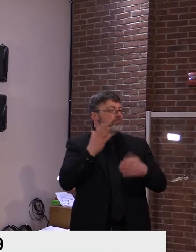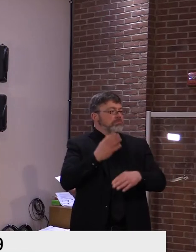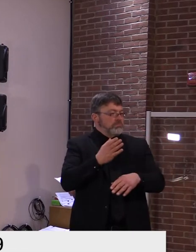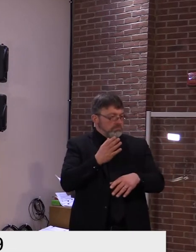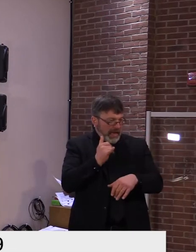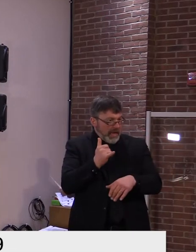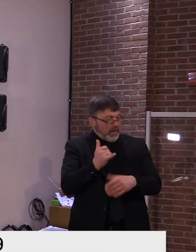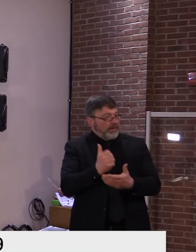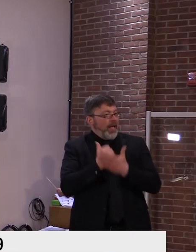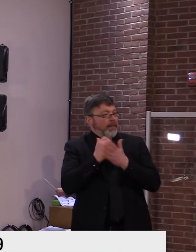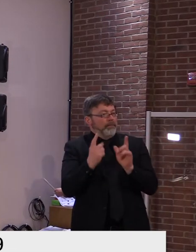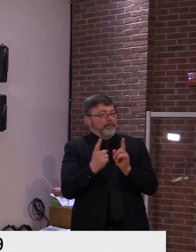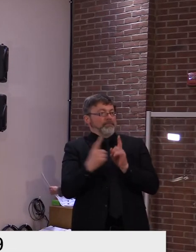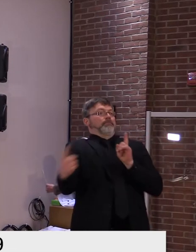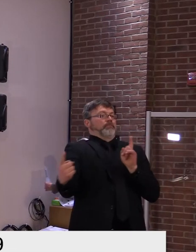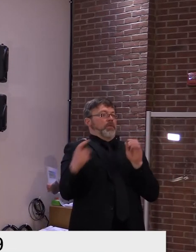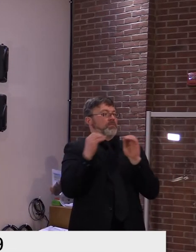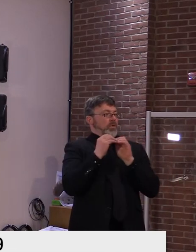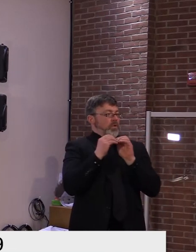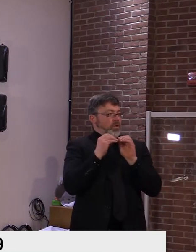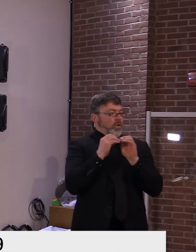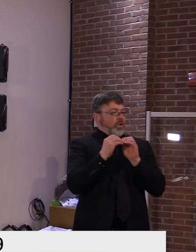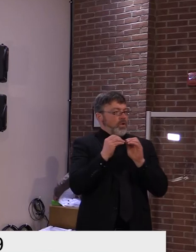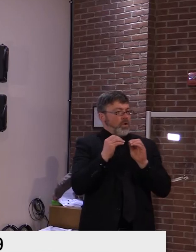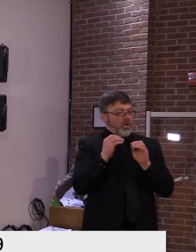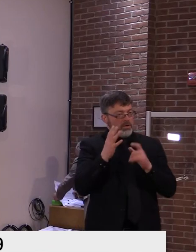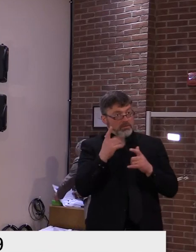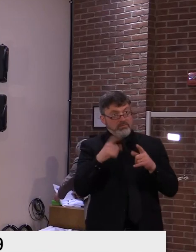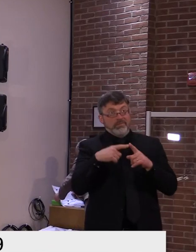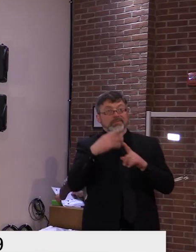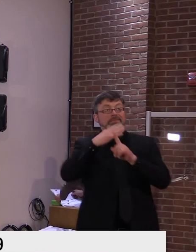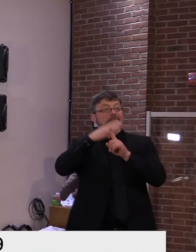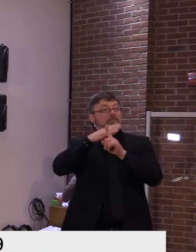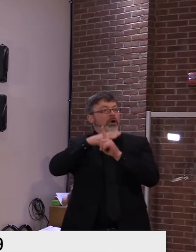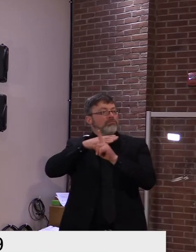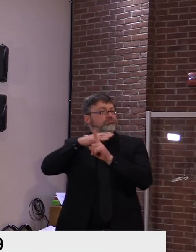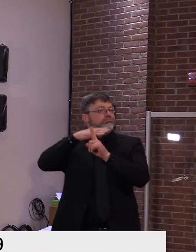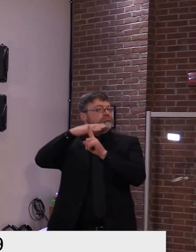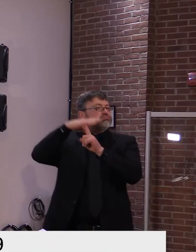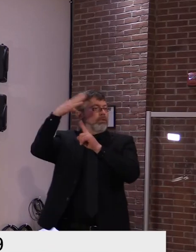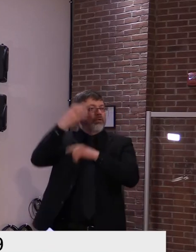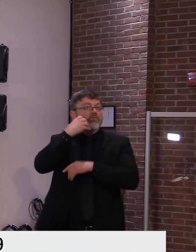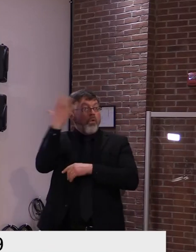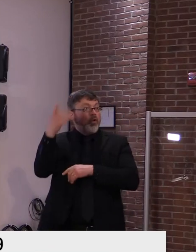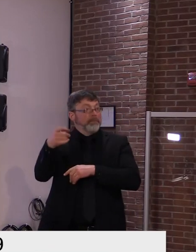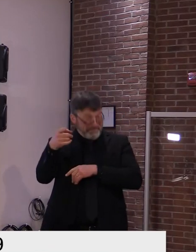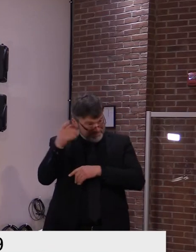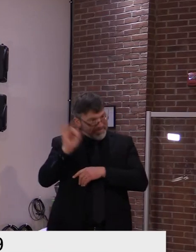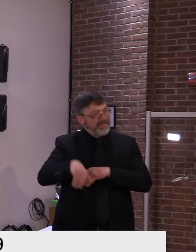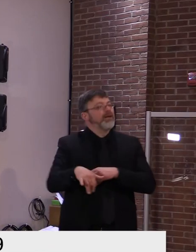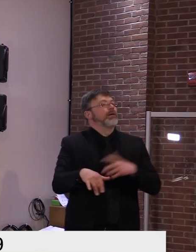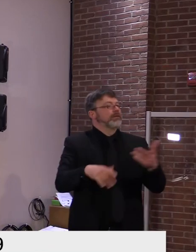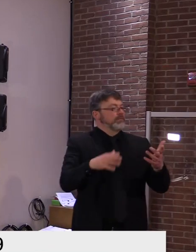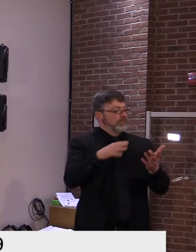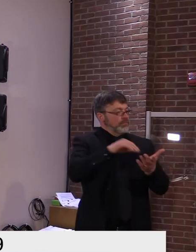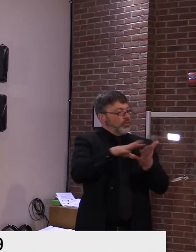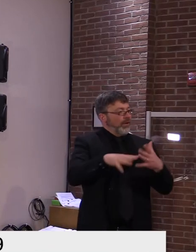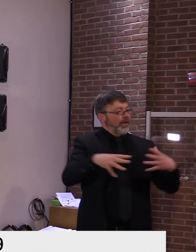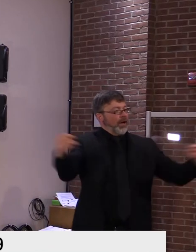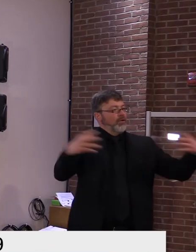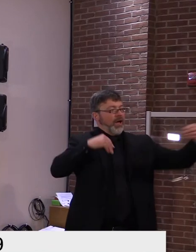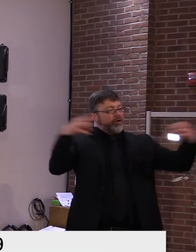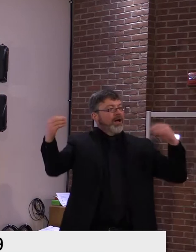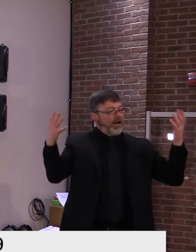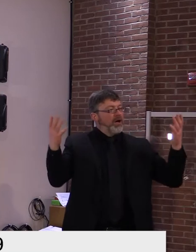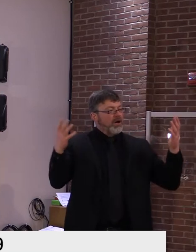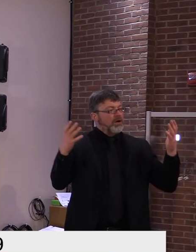turn will allow districts to adopt more in-person instruction. So it is it's cause for concern, certainly, but it's always been a cause for